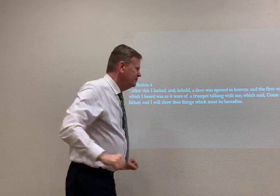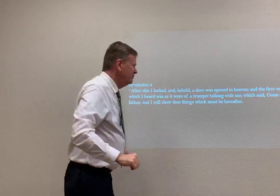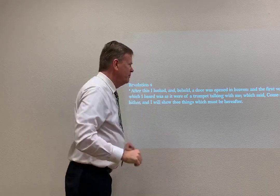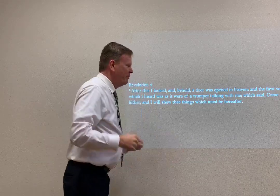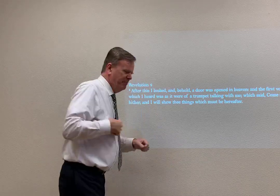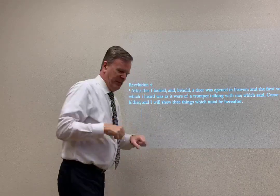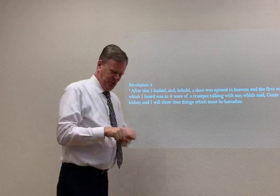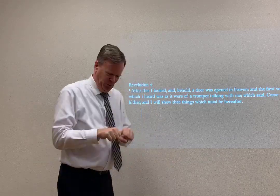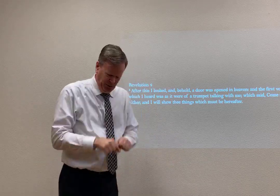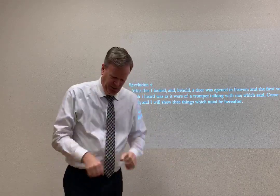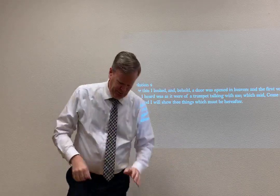We're way off, but